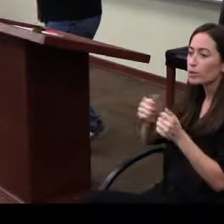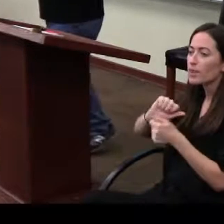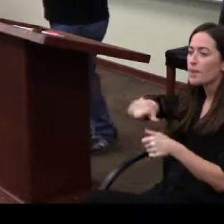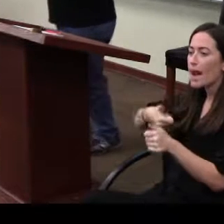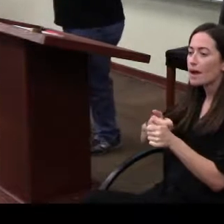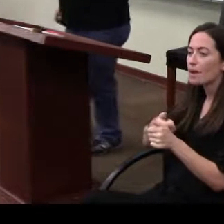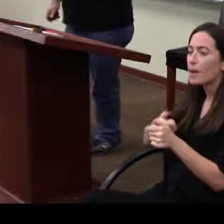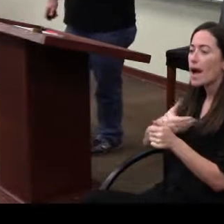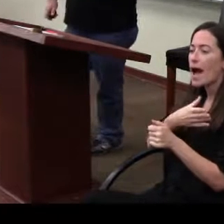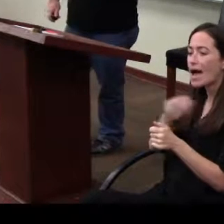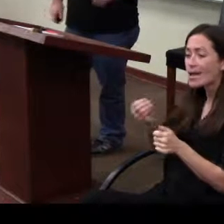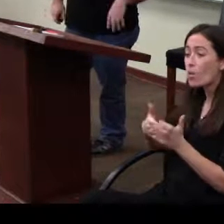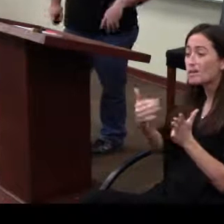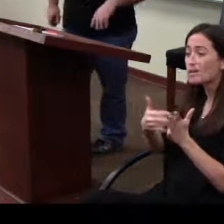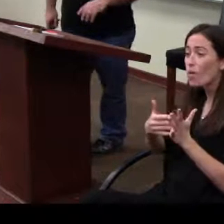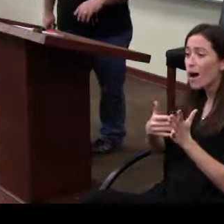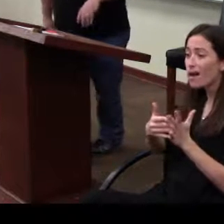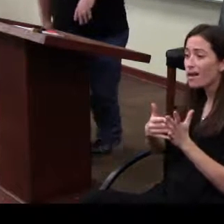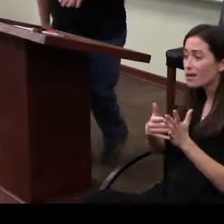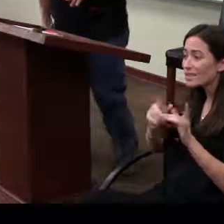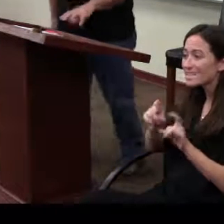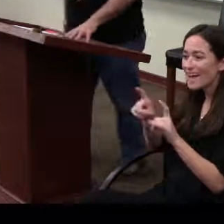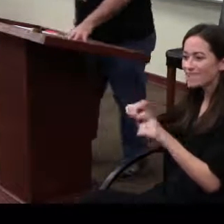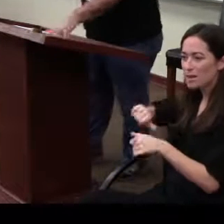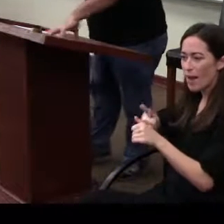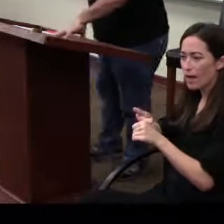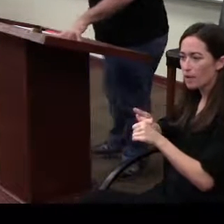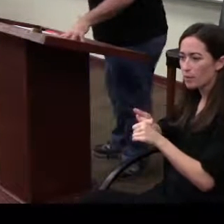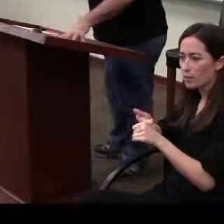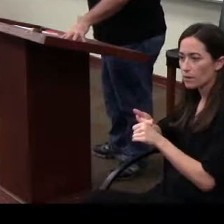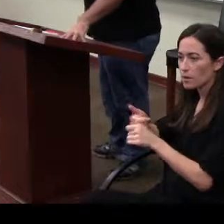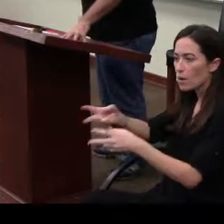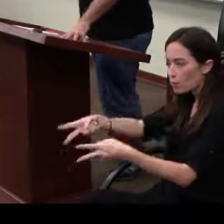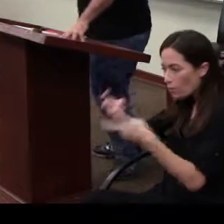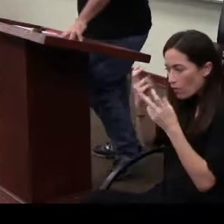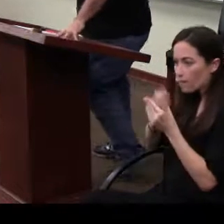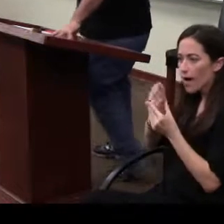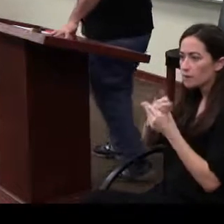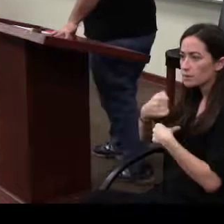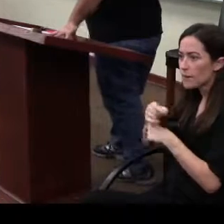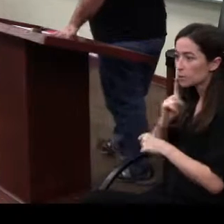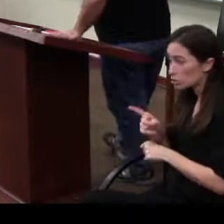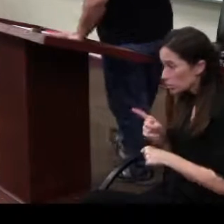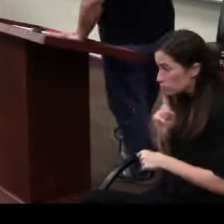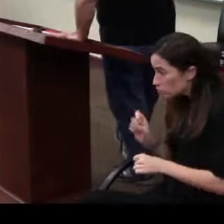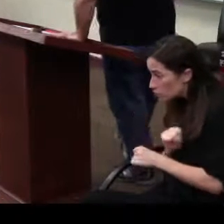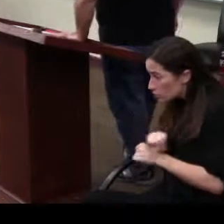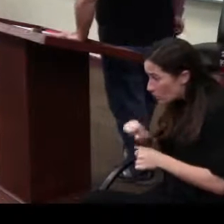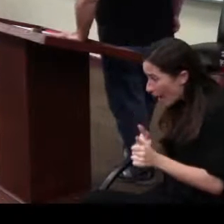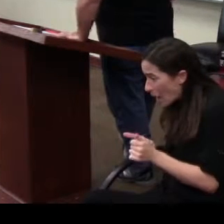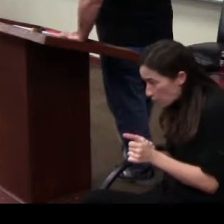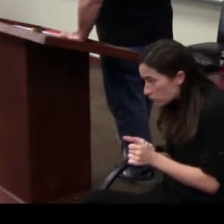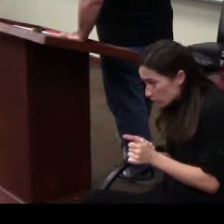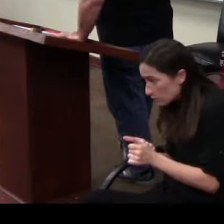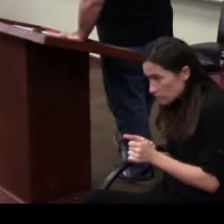test them. Every once in a while, go pull a handful of files off there. Make sure it's backing up everything you think is backing up. All right?